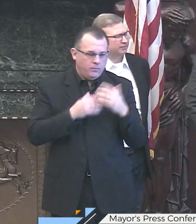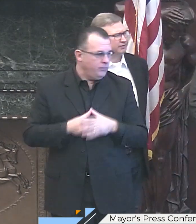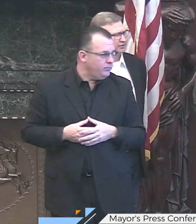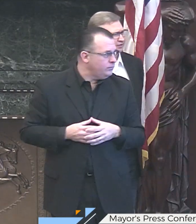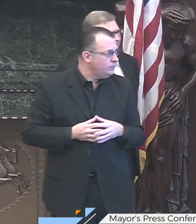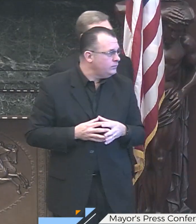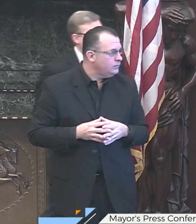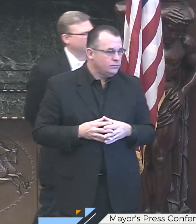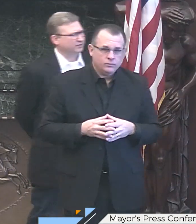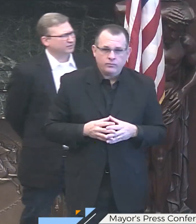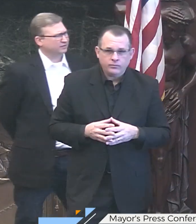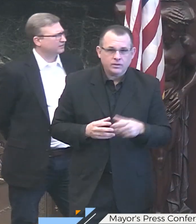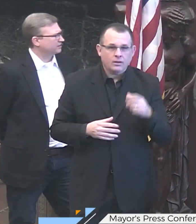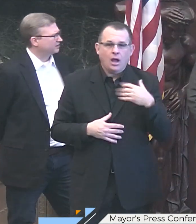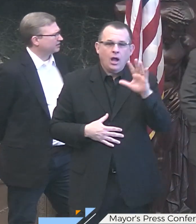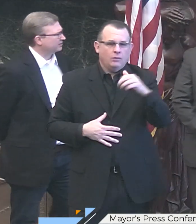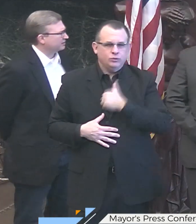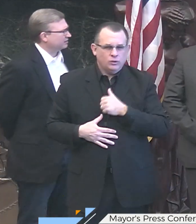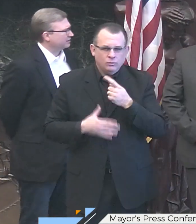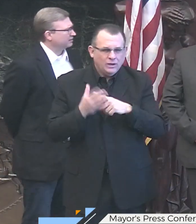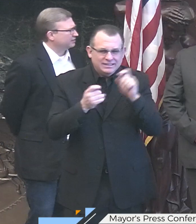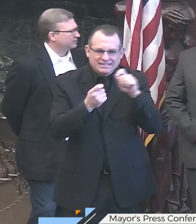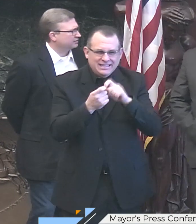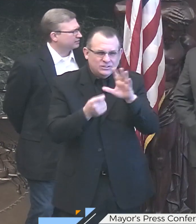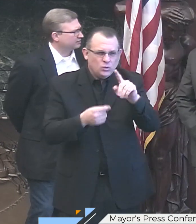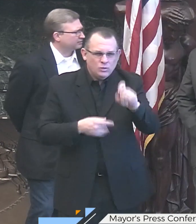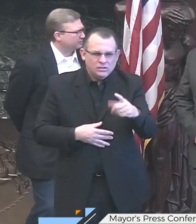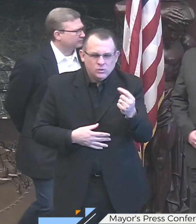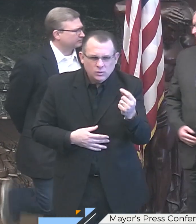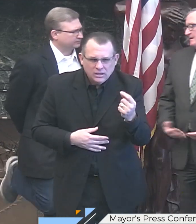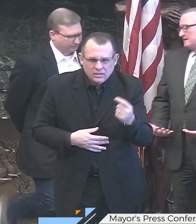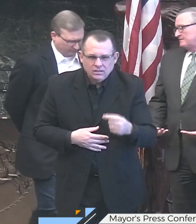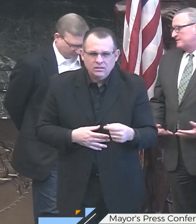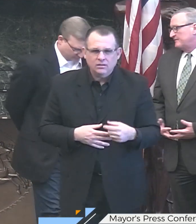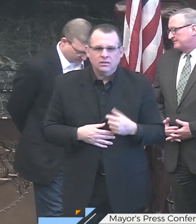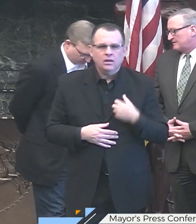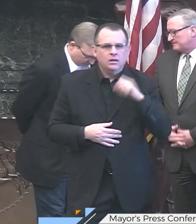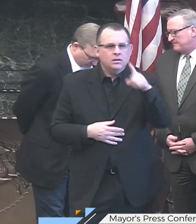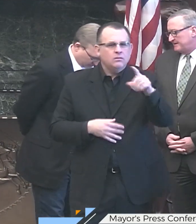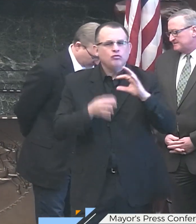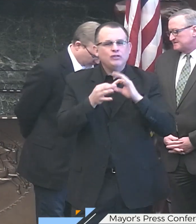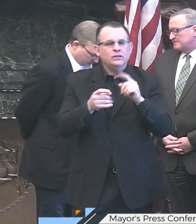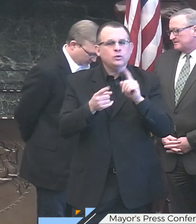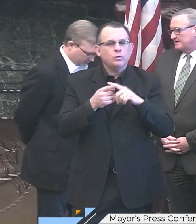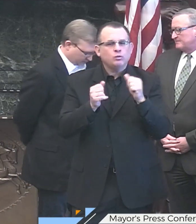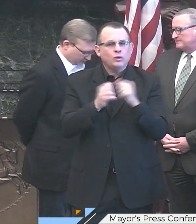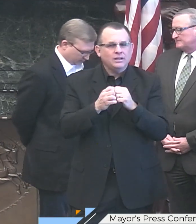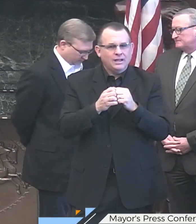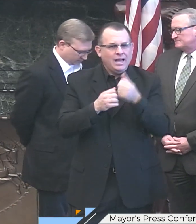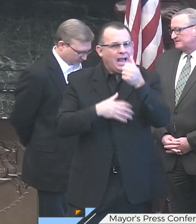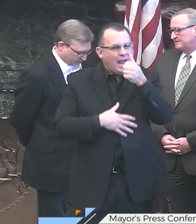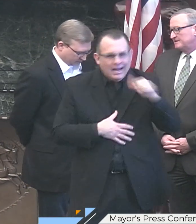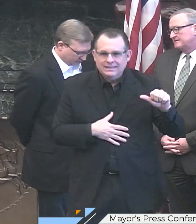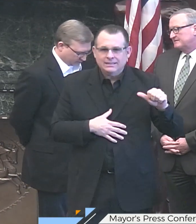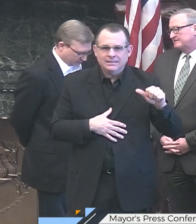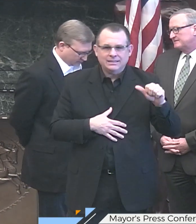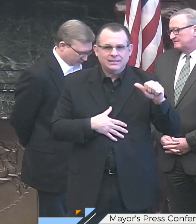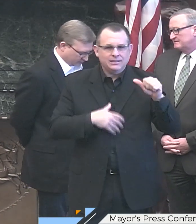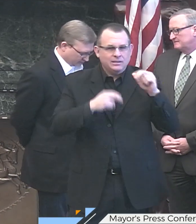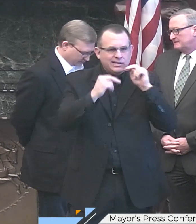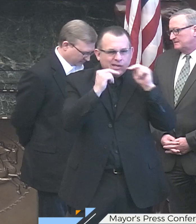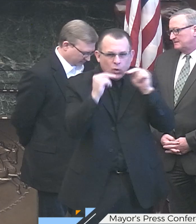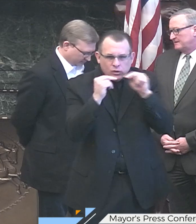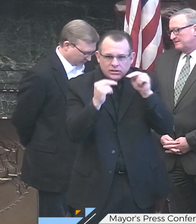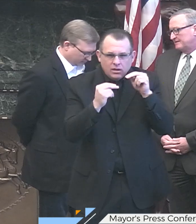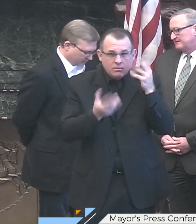I'm sorry, what exactly was the question again? I was just asking about if there have been any negotiations to use